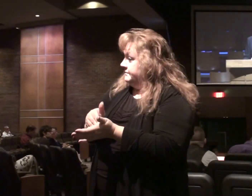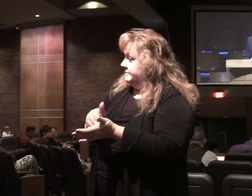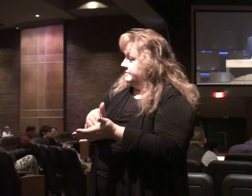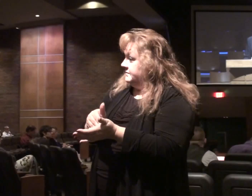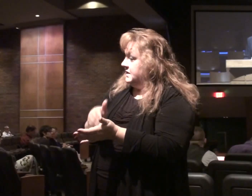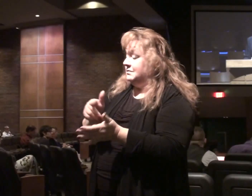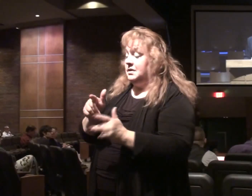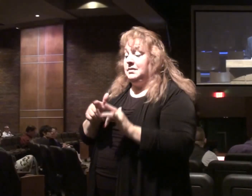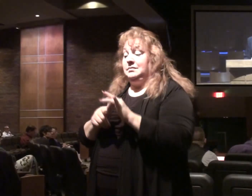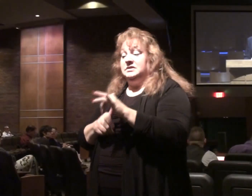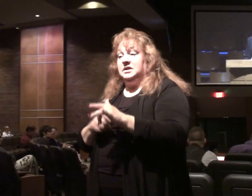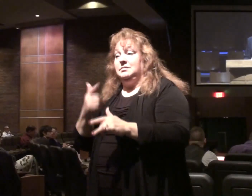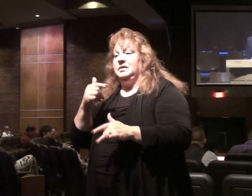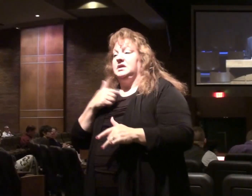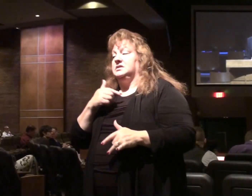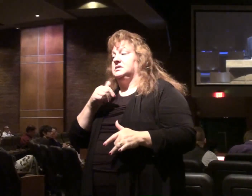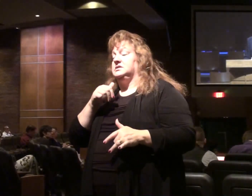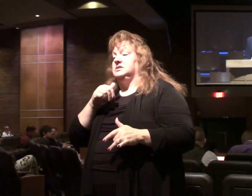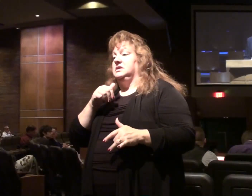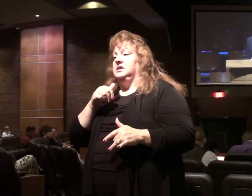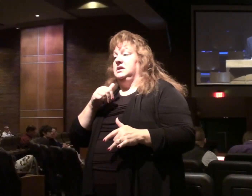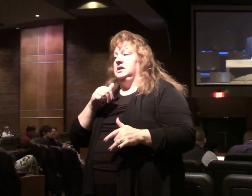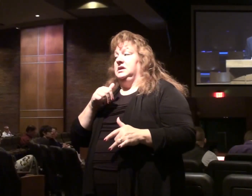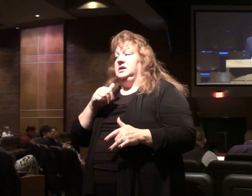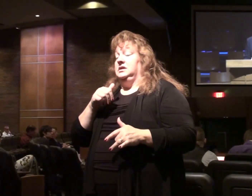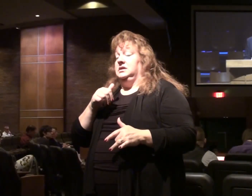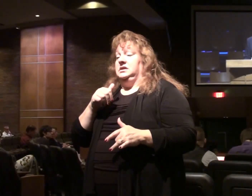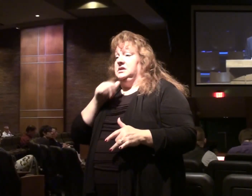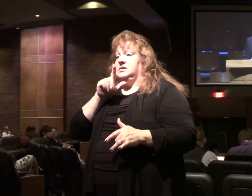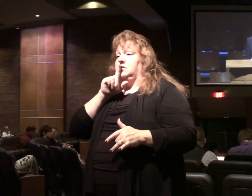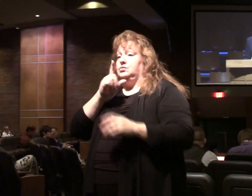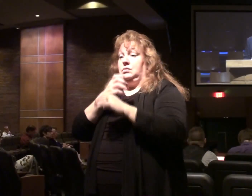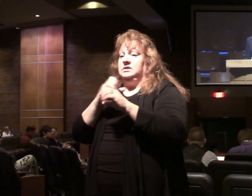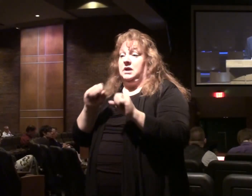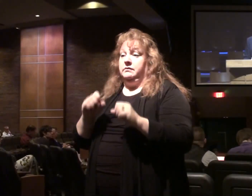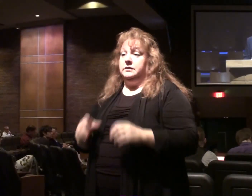But he may stumble because it's a fall from which he won't recover.